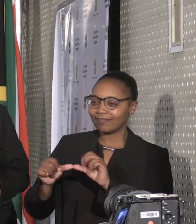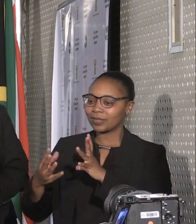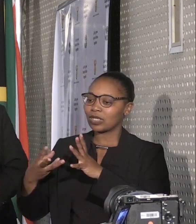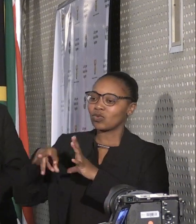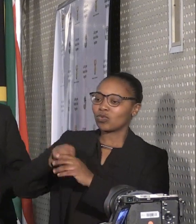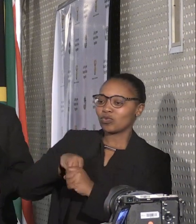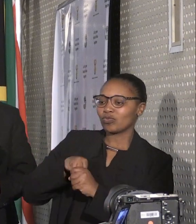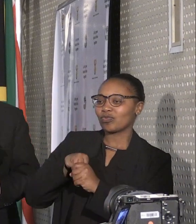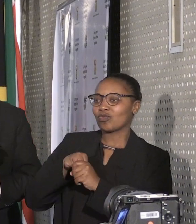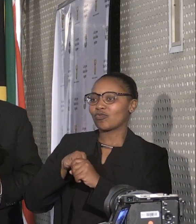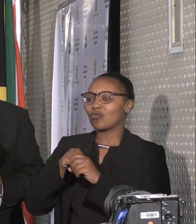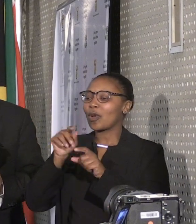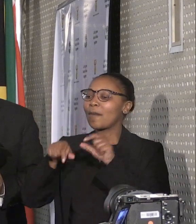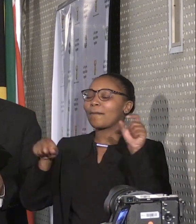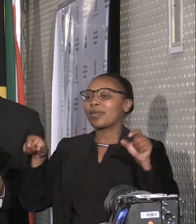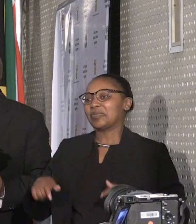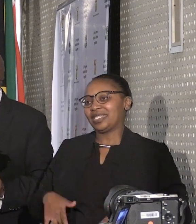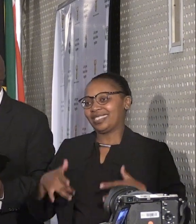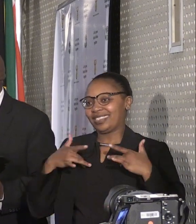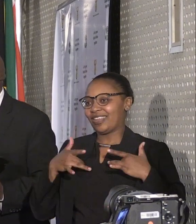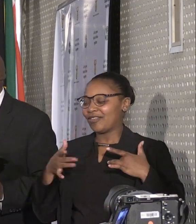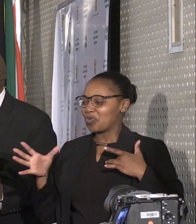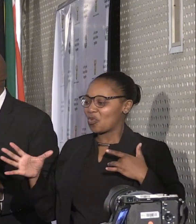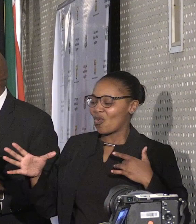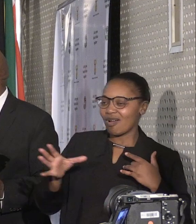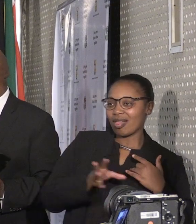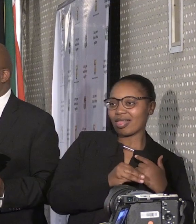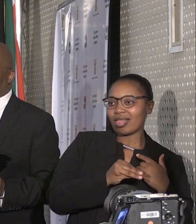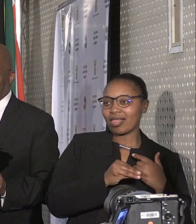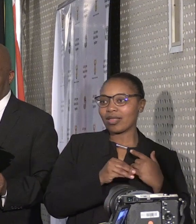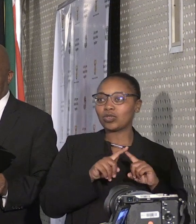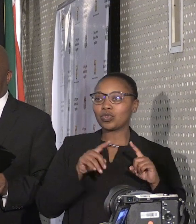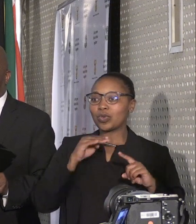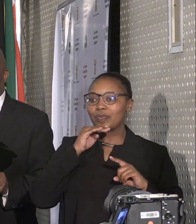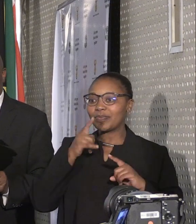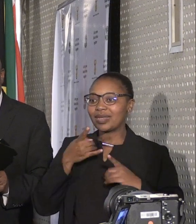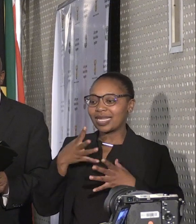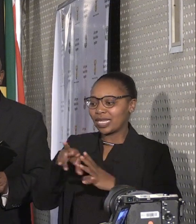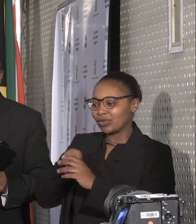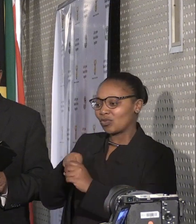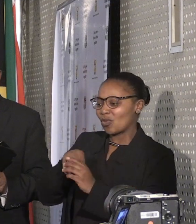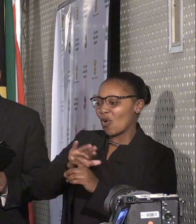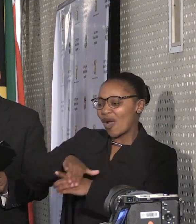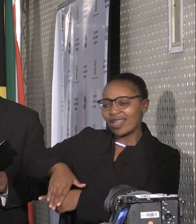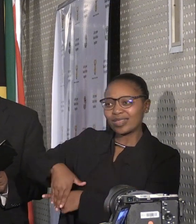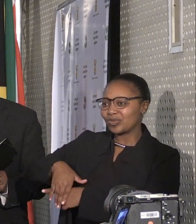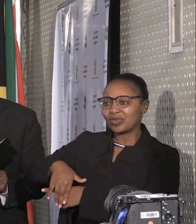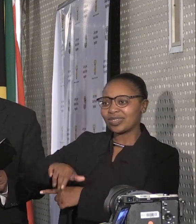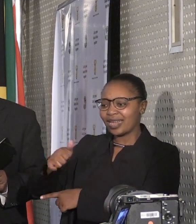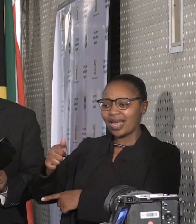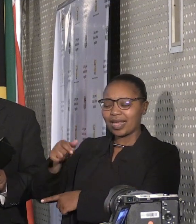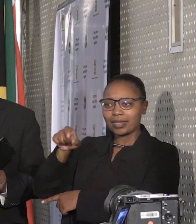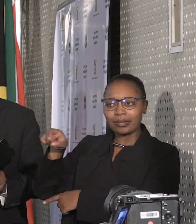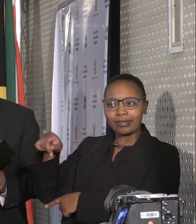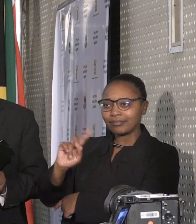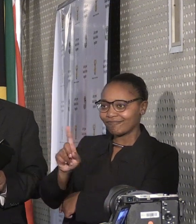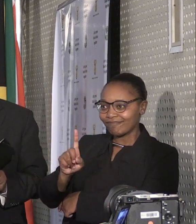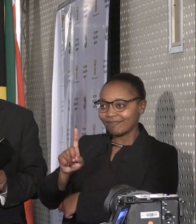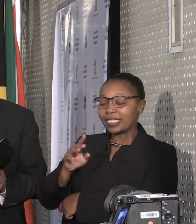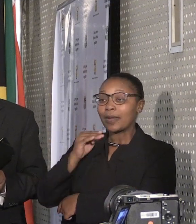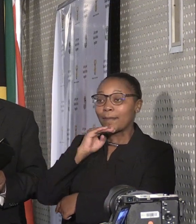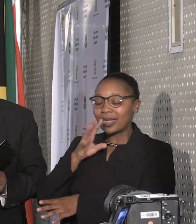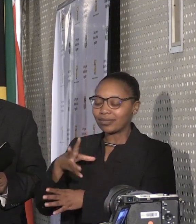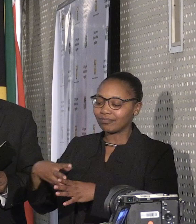across all strata, not an exclusive improvement of life. That's the word development. And therefore, it